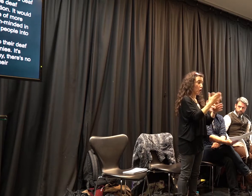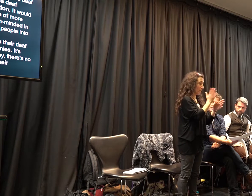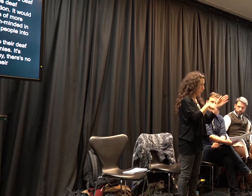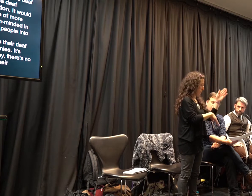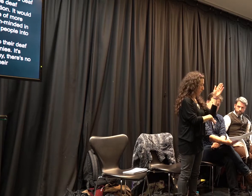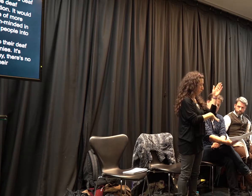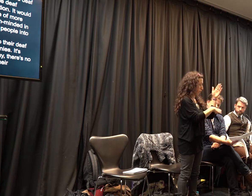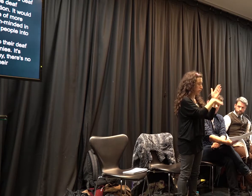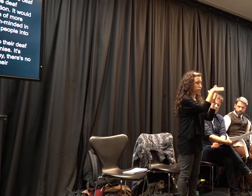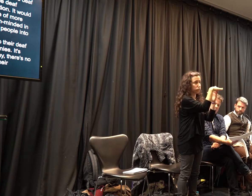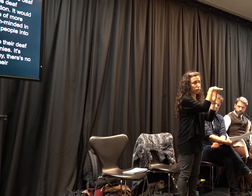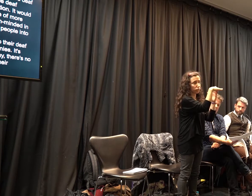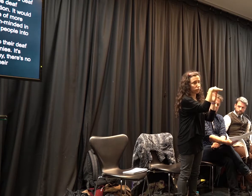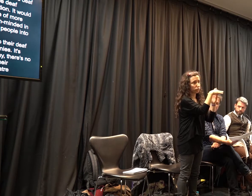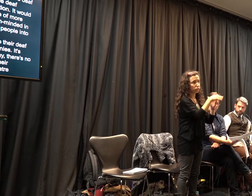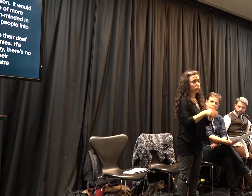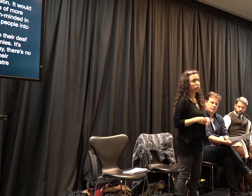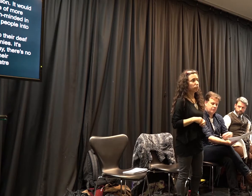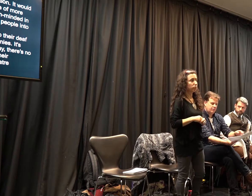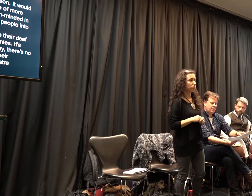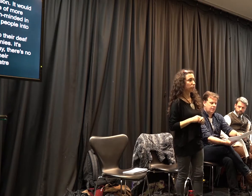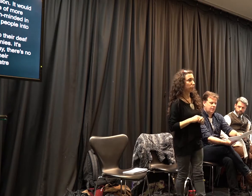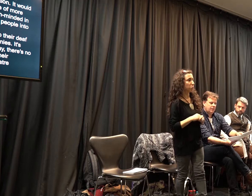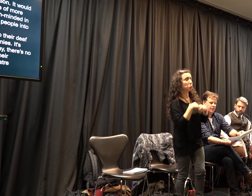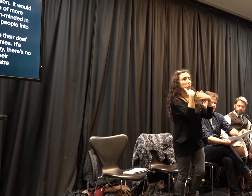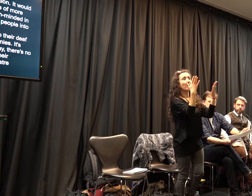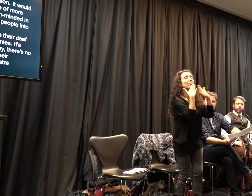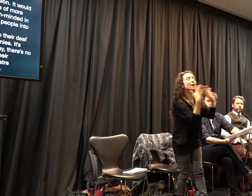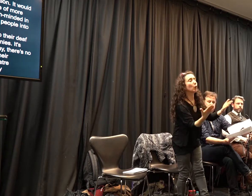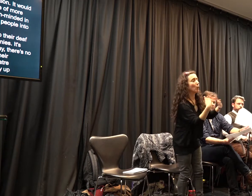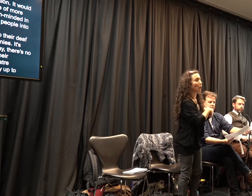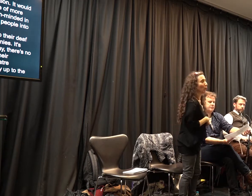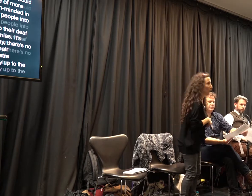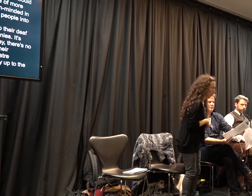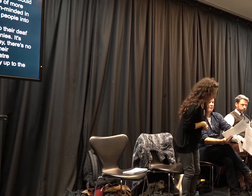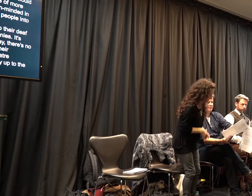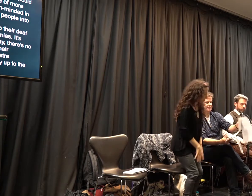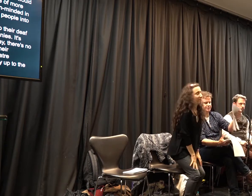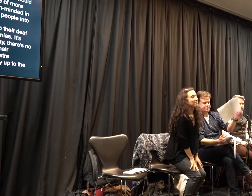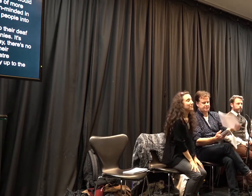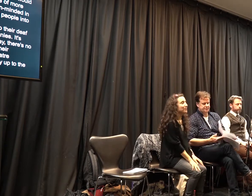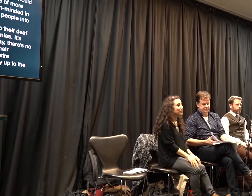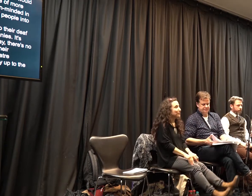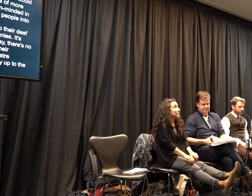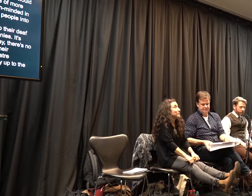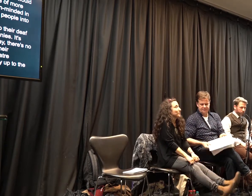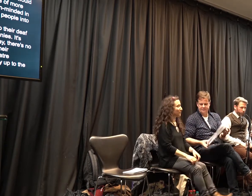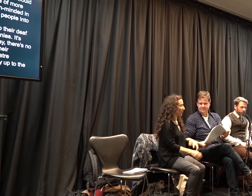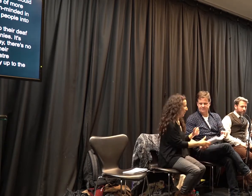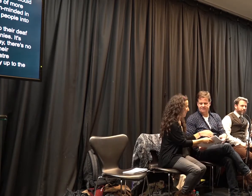theatre management experiences, working their way up to the top. Thank you very much.